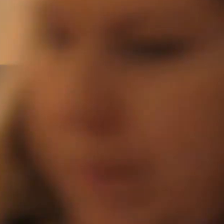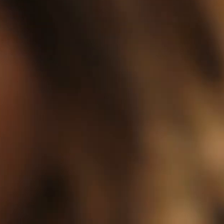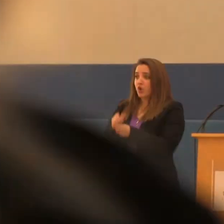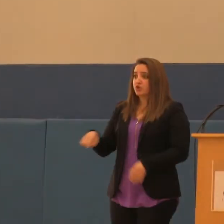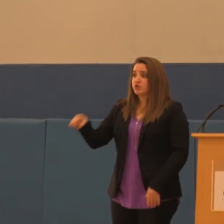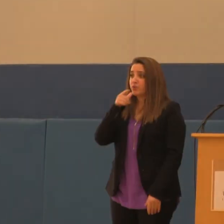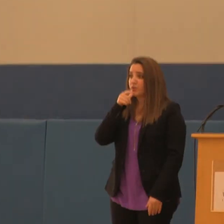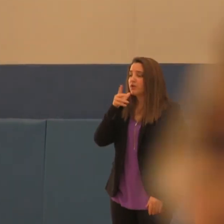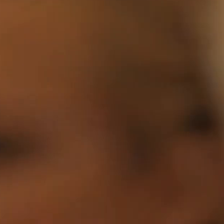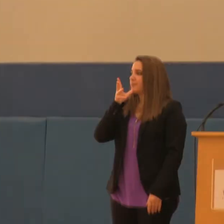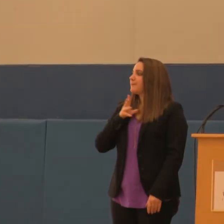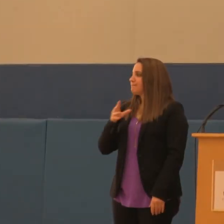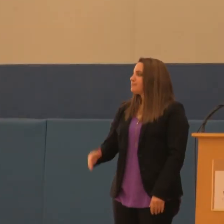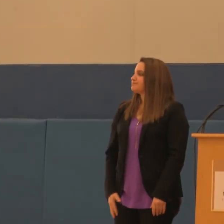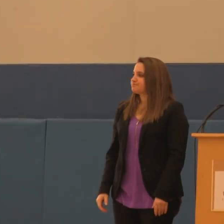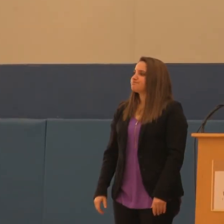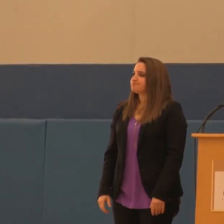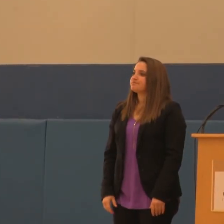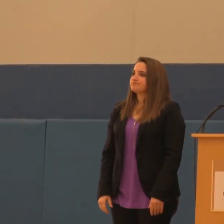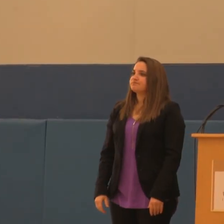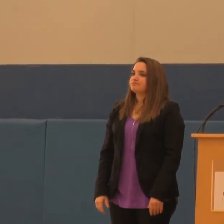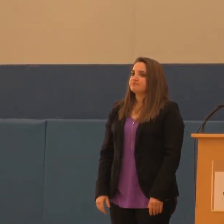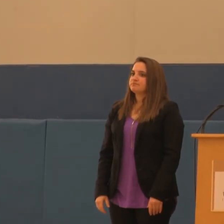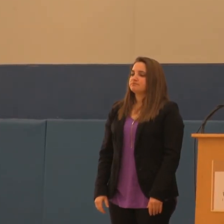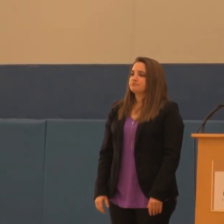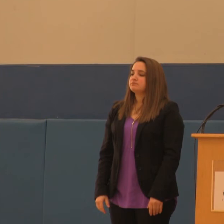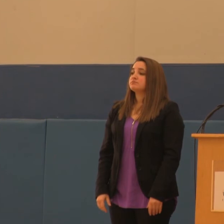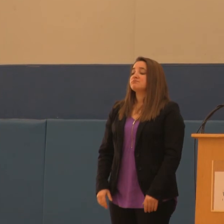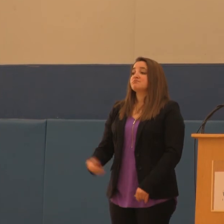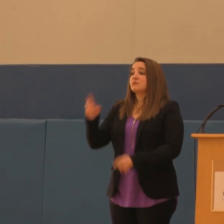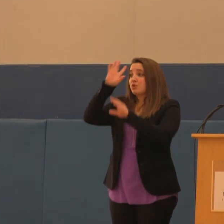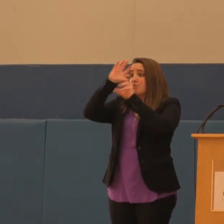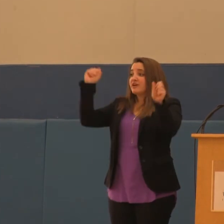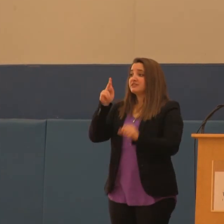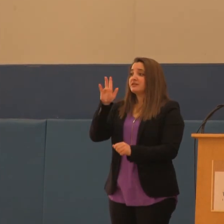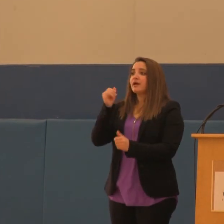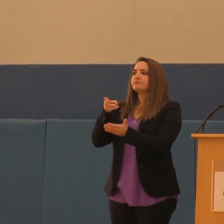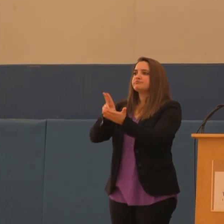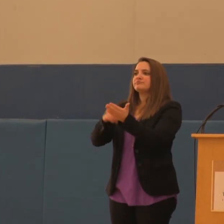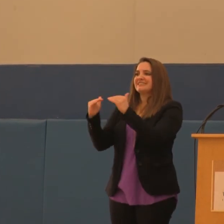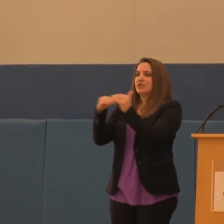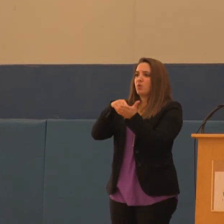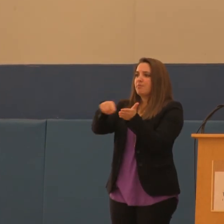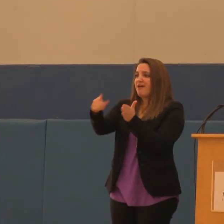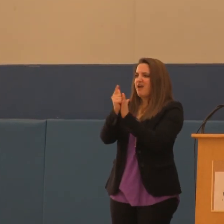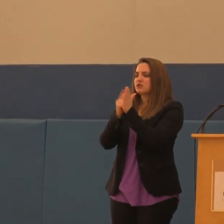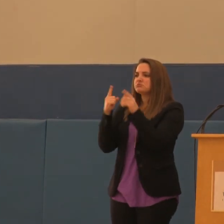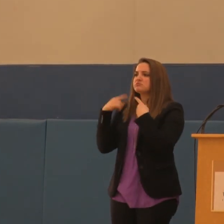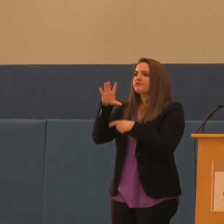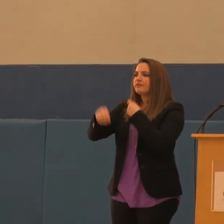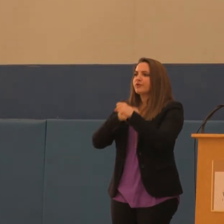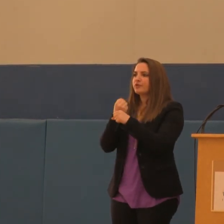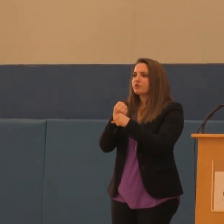women. It's been more than 50 years since President Kennedy signed the Equal Pay Act, yet women continue to make less